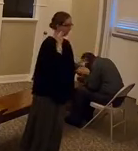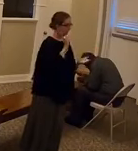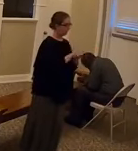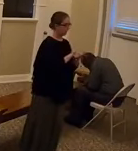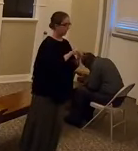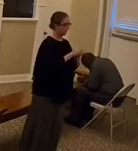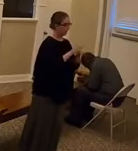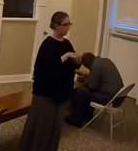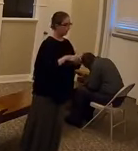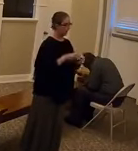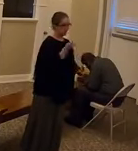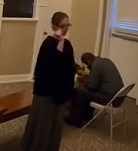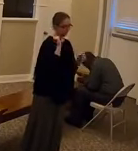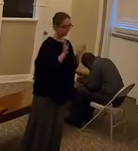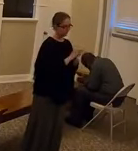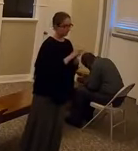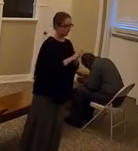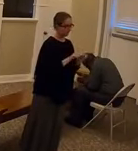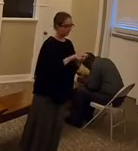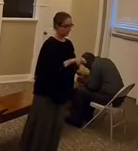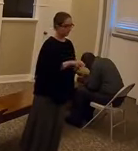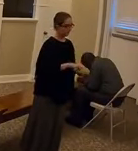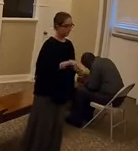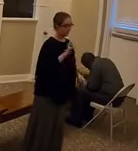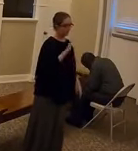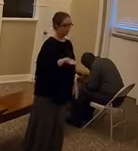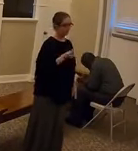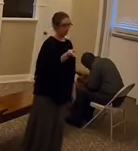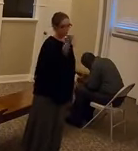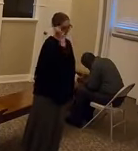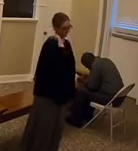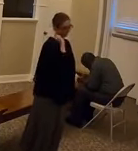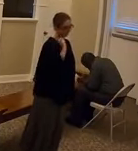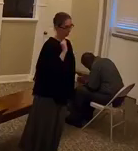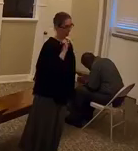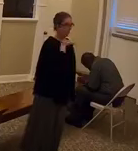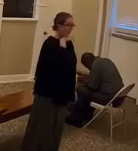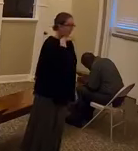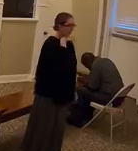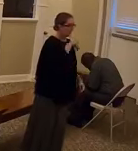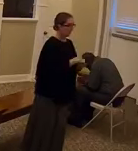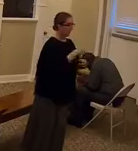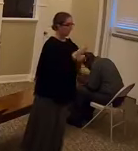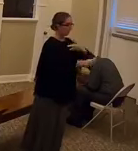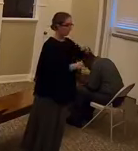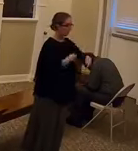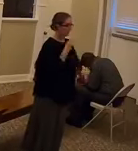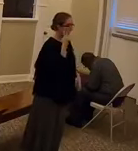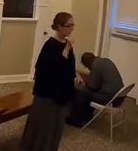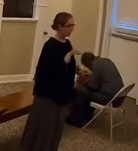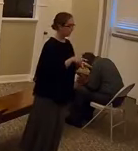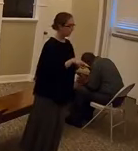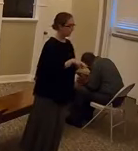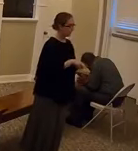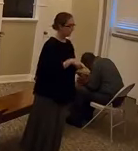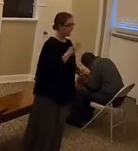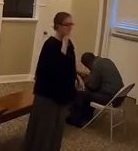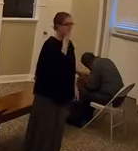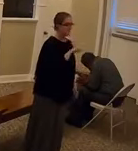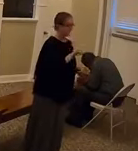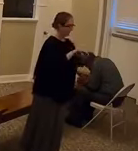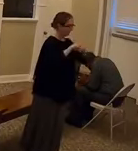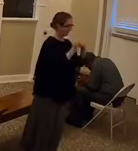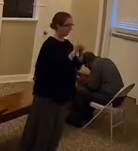schoolmates he used to go to school with. Some of the same kind of kids he was. They're all dirty in the world. They look like a bad